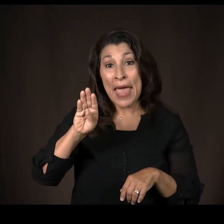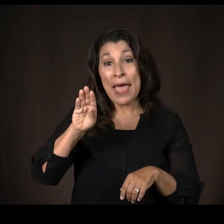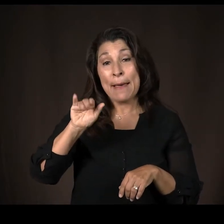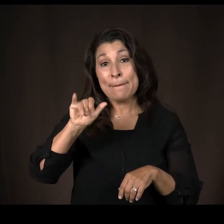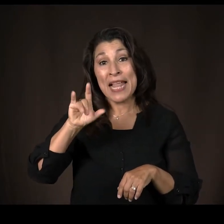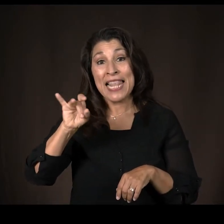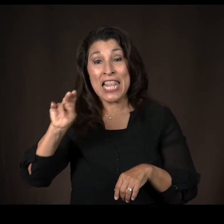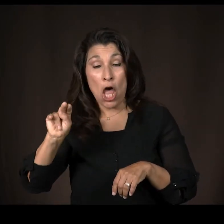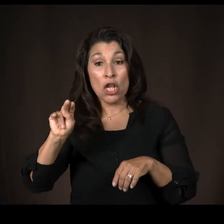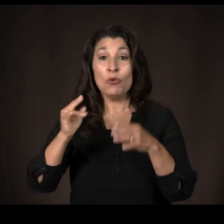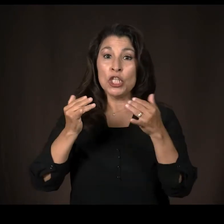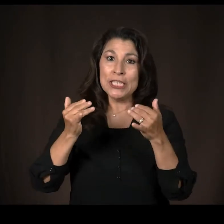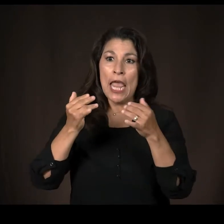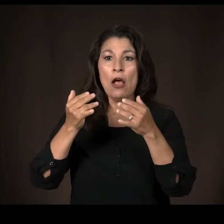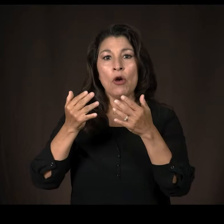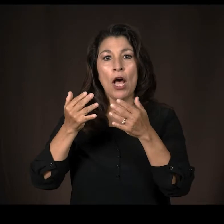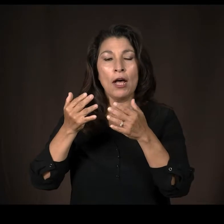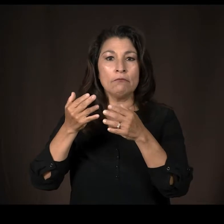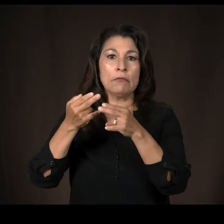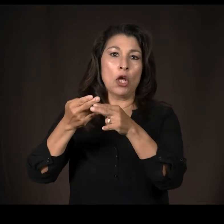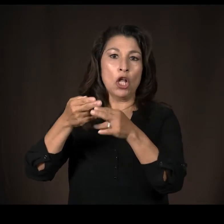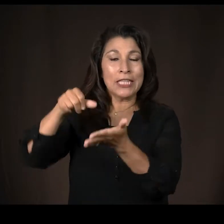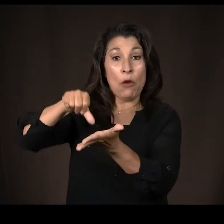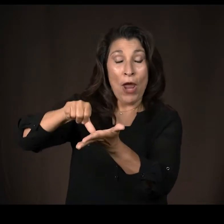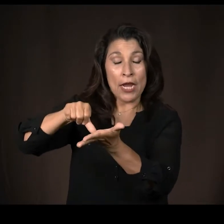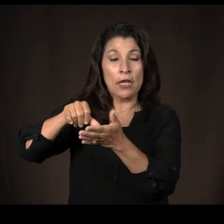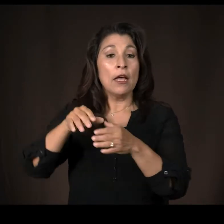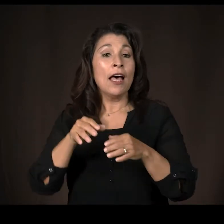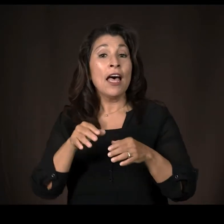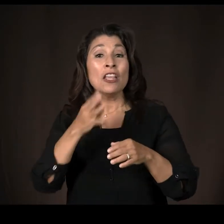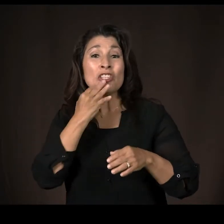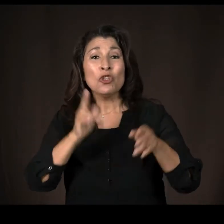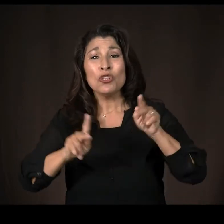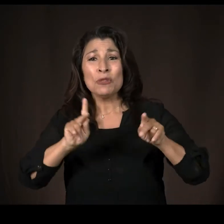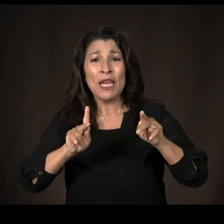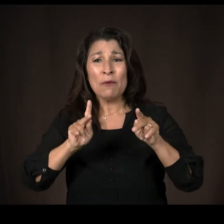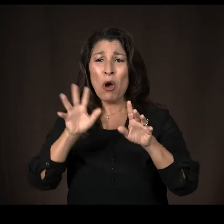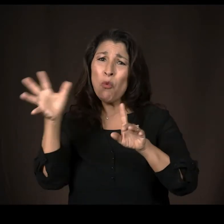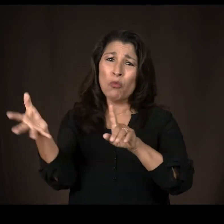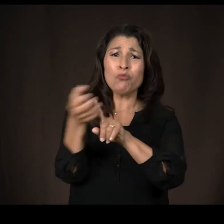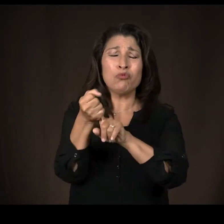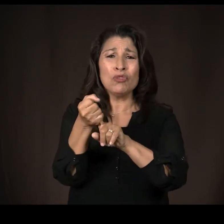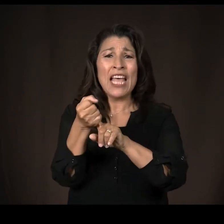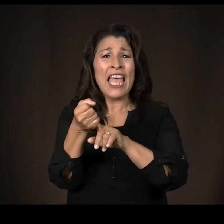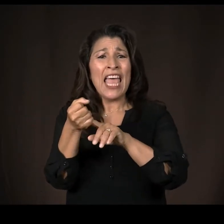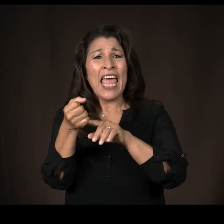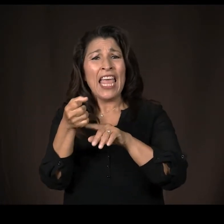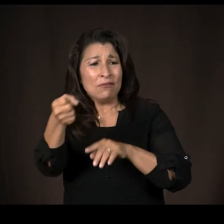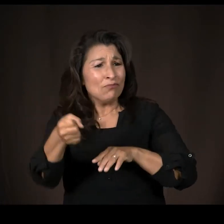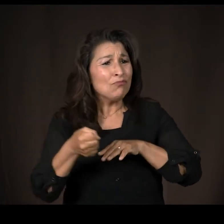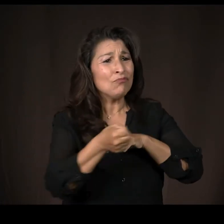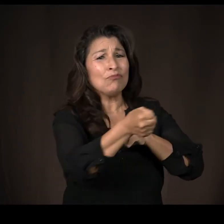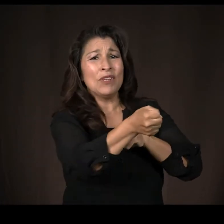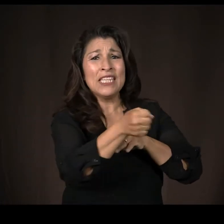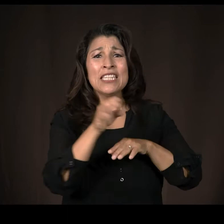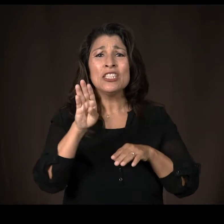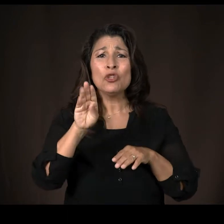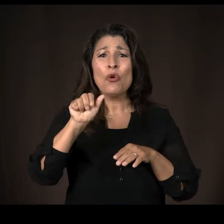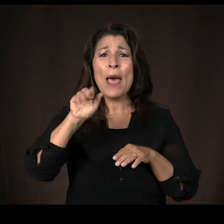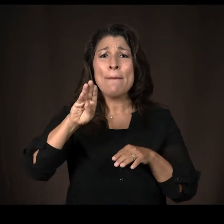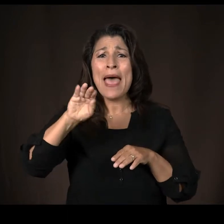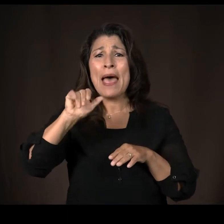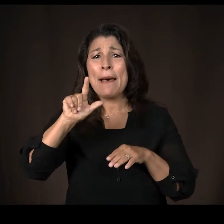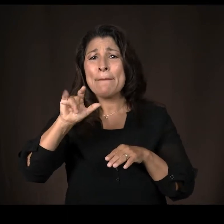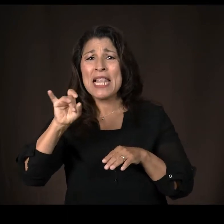of the Jews were actually deported from their homeland in Israel and taken as prisoners of war all the way over to Iraq or Babylon, where